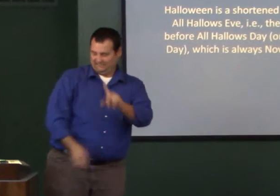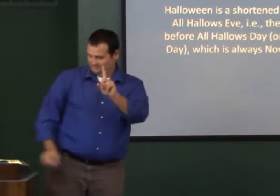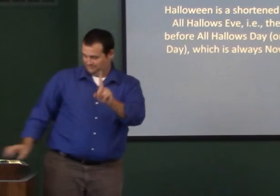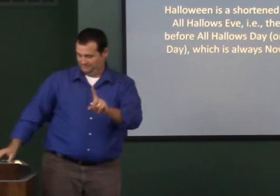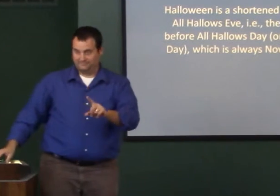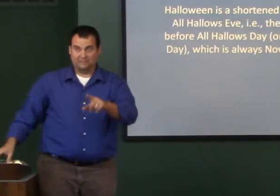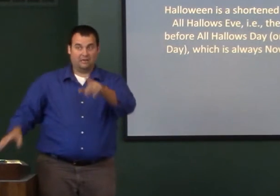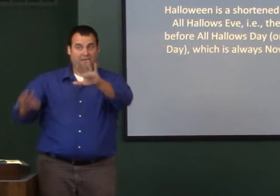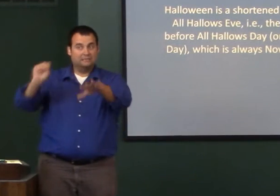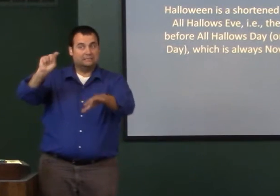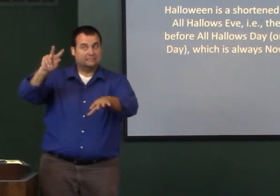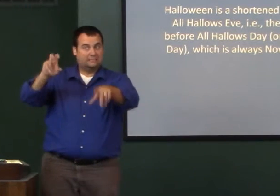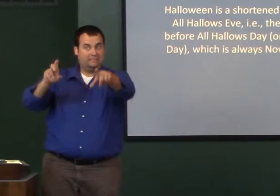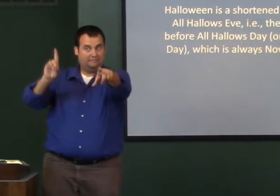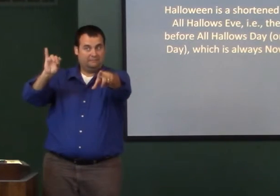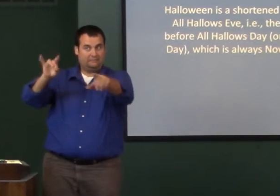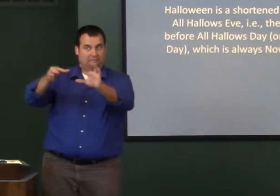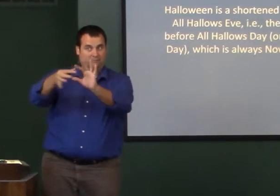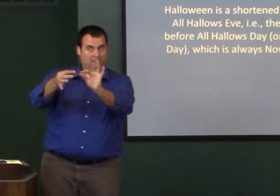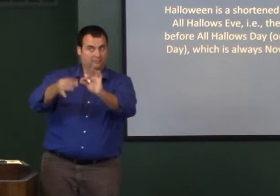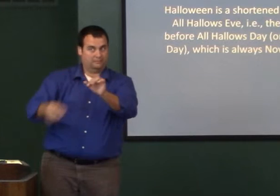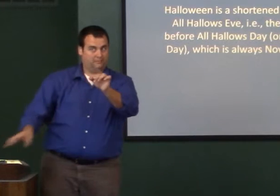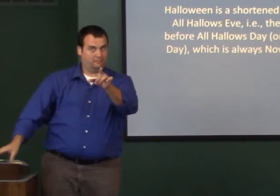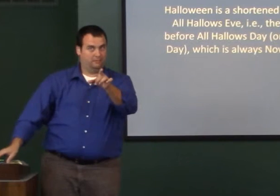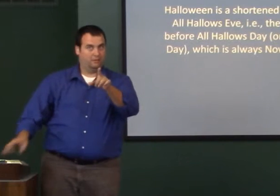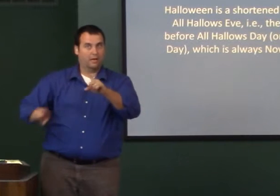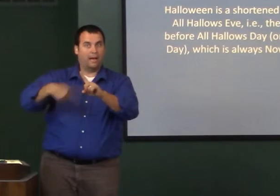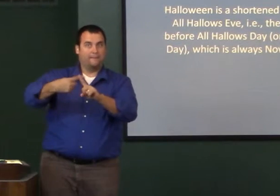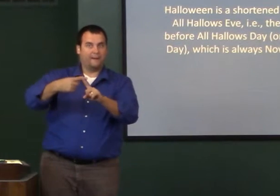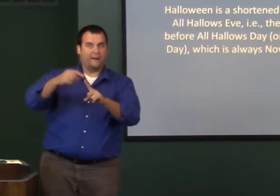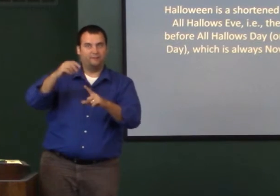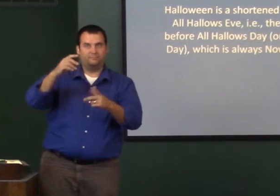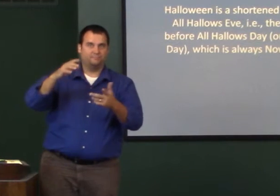So I'm about to start. So Steve's story was